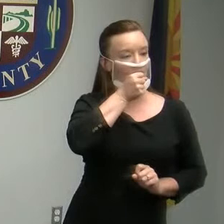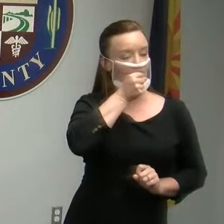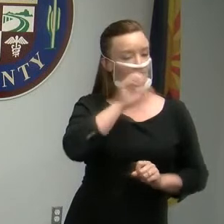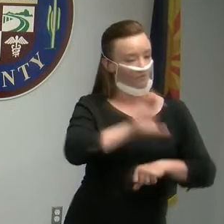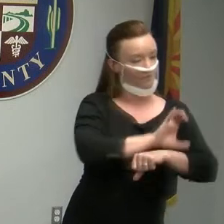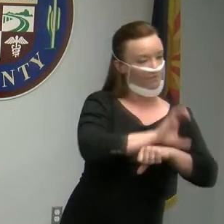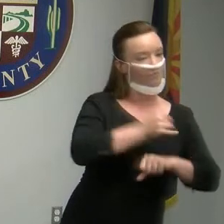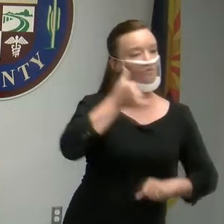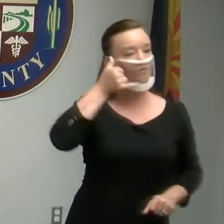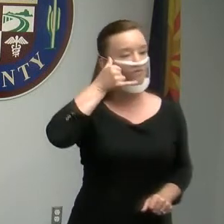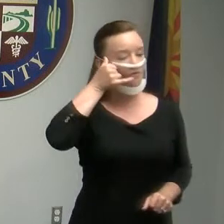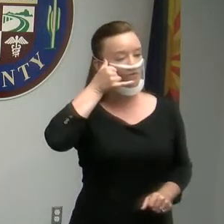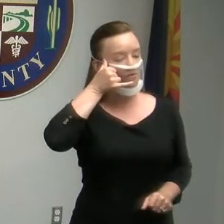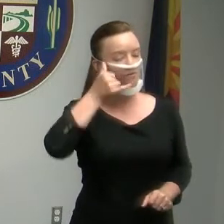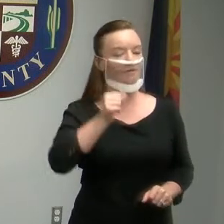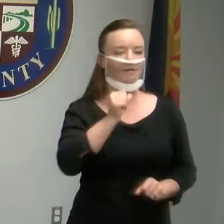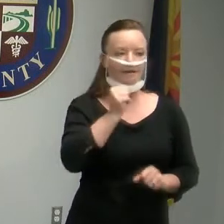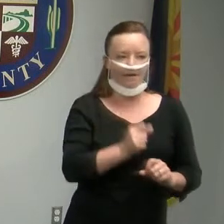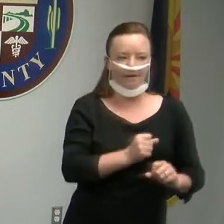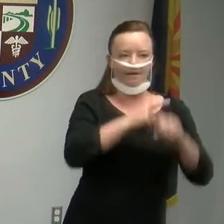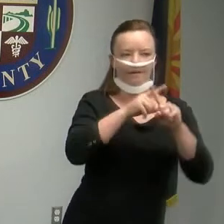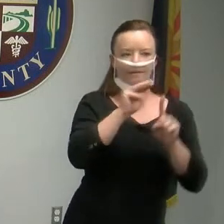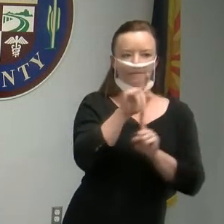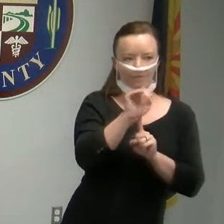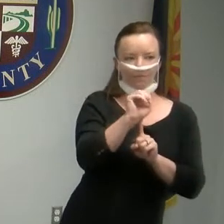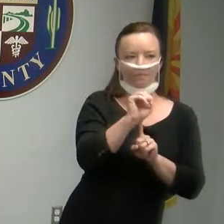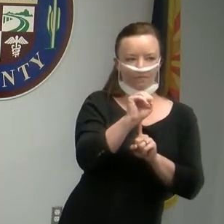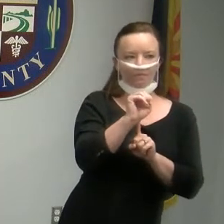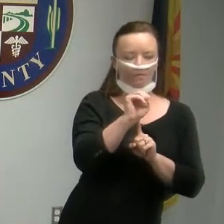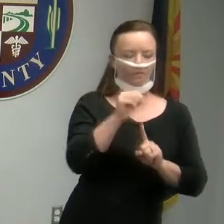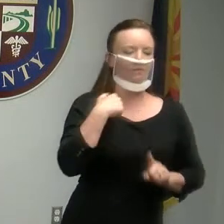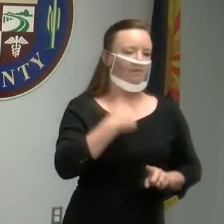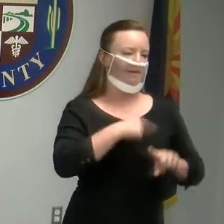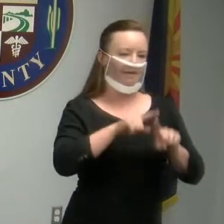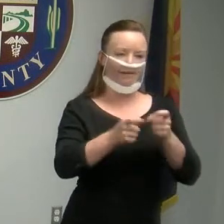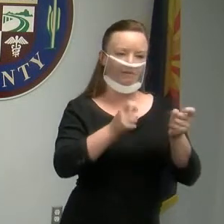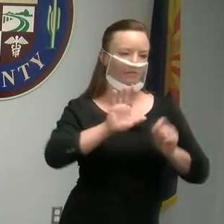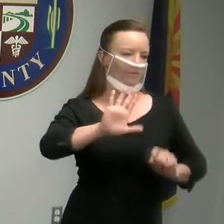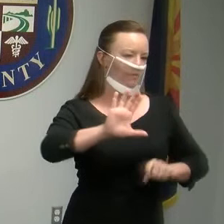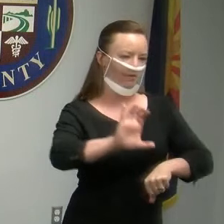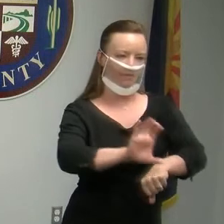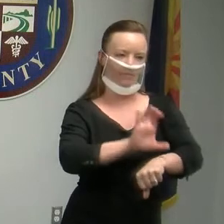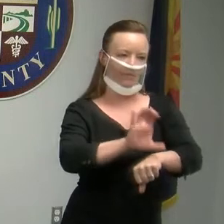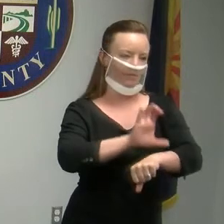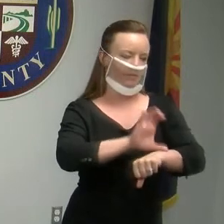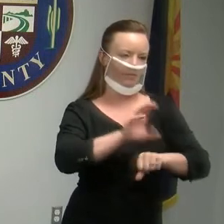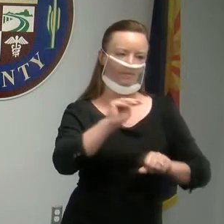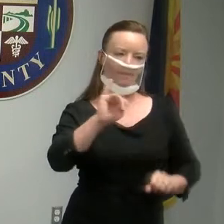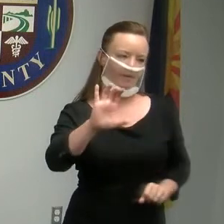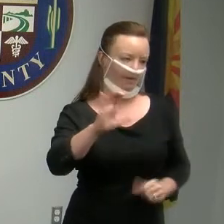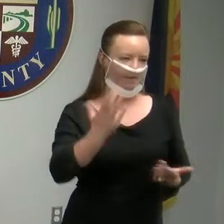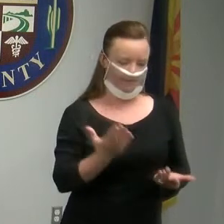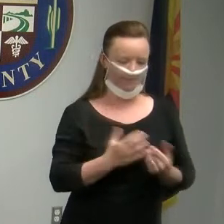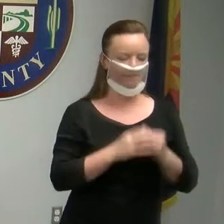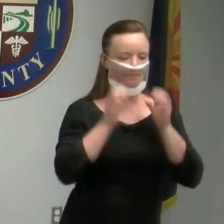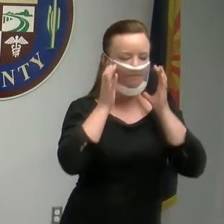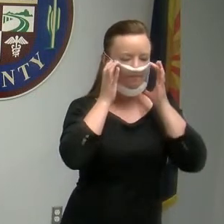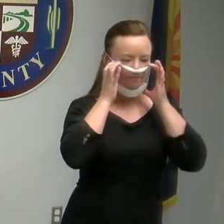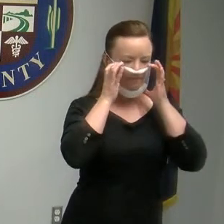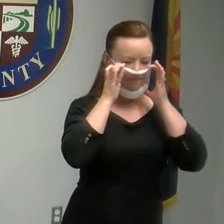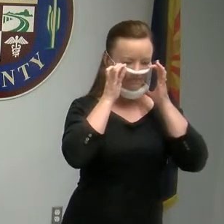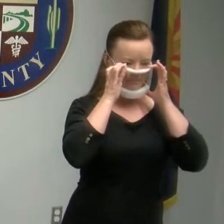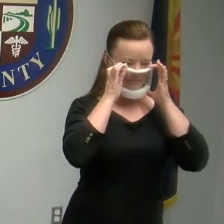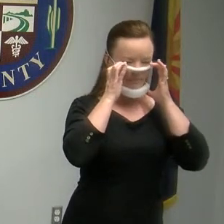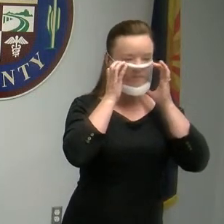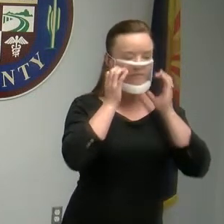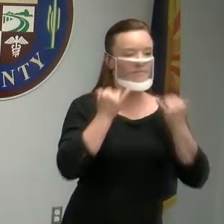unmuted so we can open up your microphone on this end. We cannot control the microphone on your device. So with that,